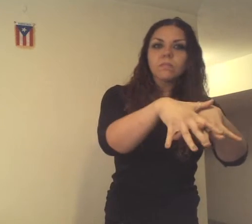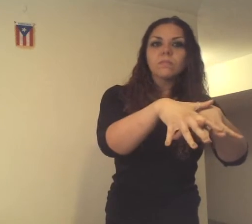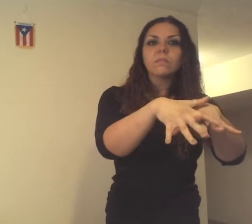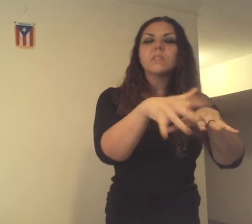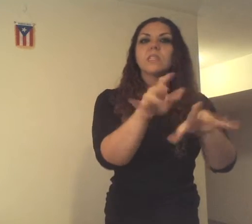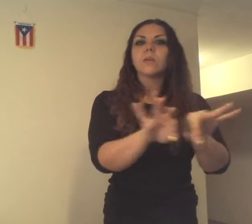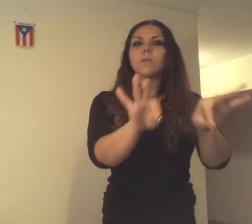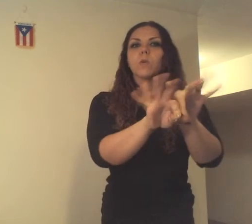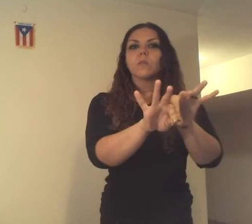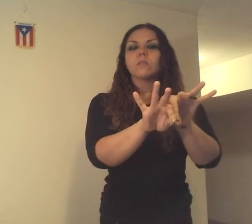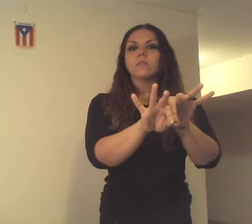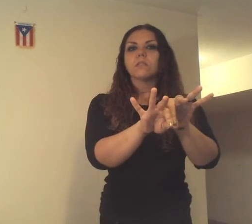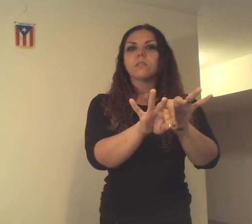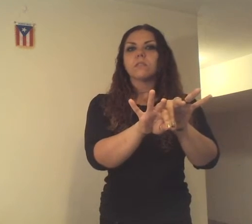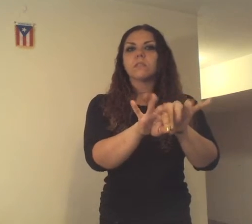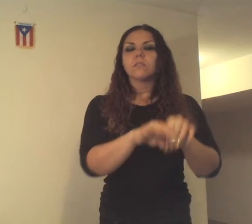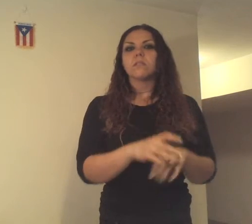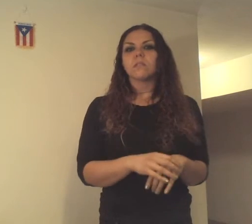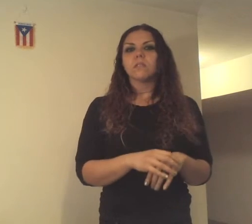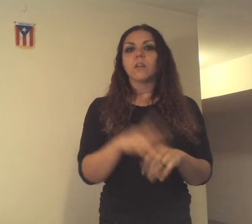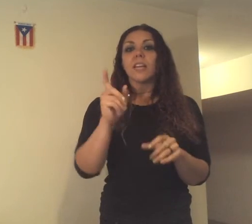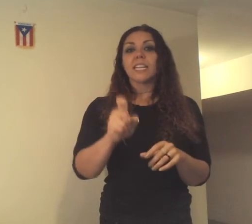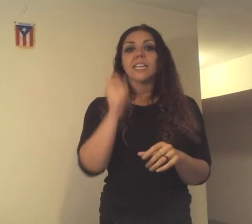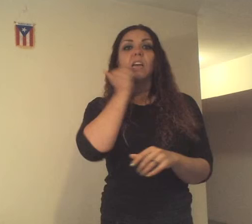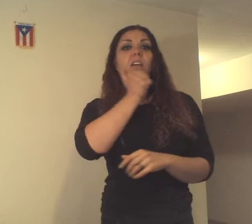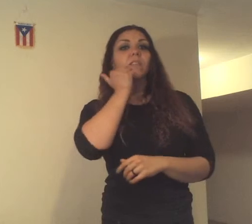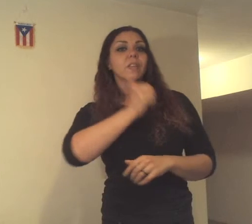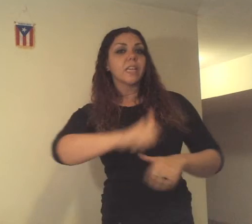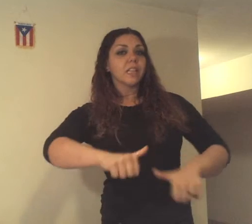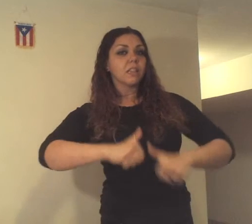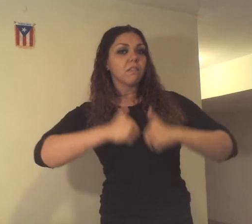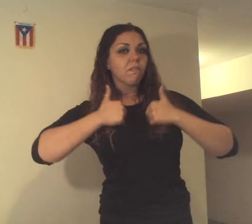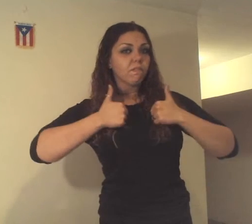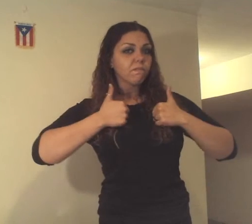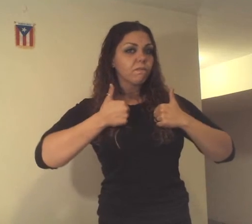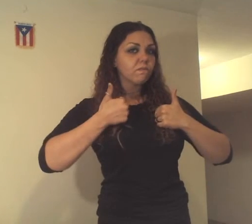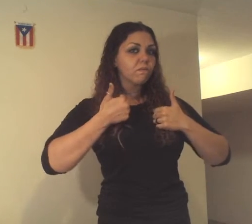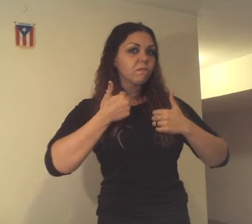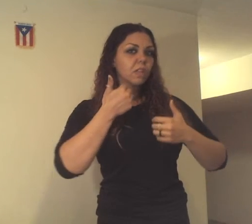We need it for our everyday life in order to make the world a smaller place.